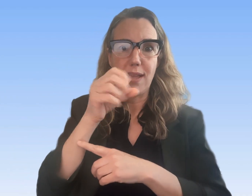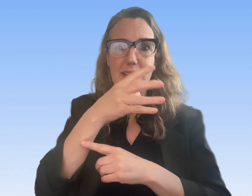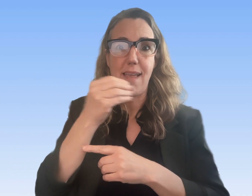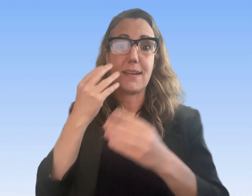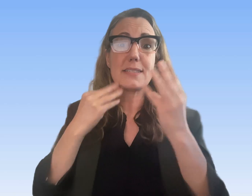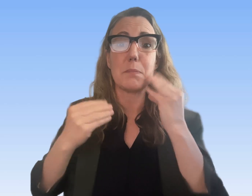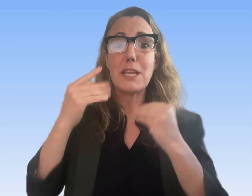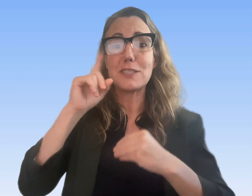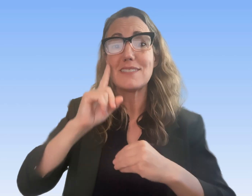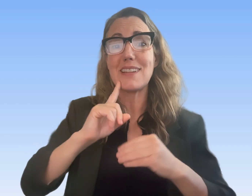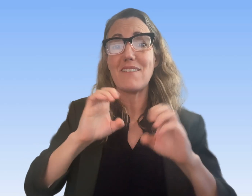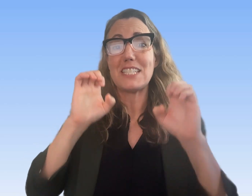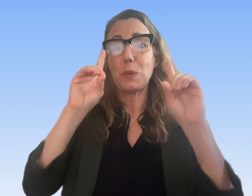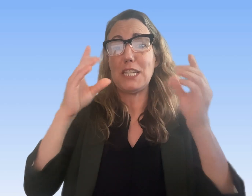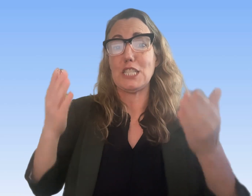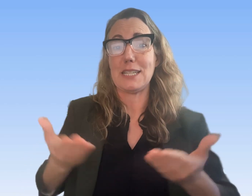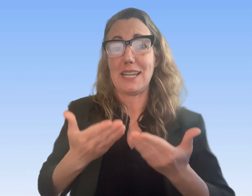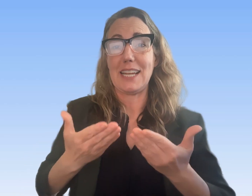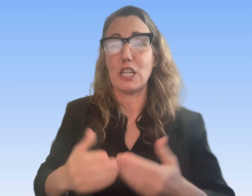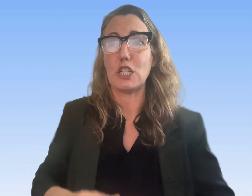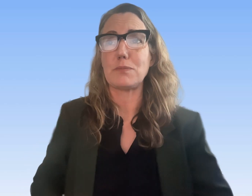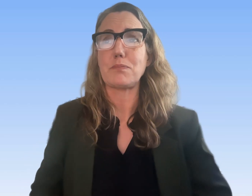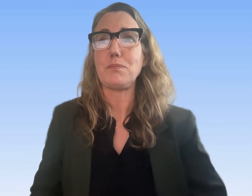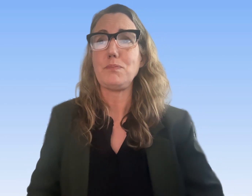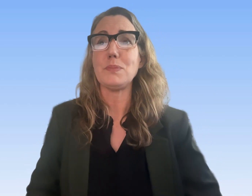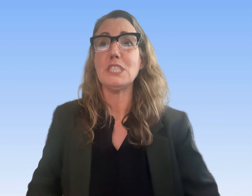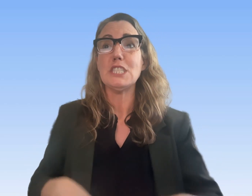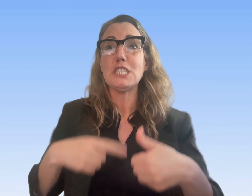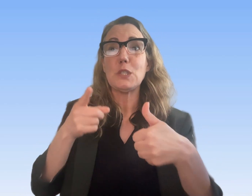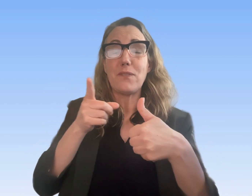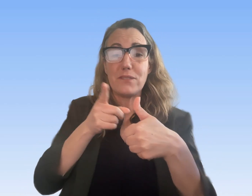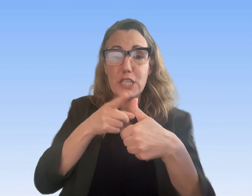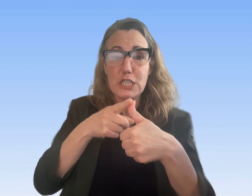and experience deaf education here. So first,